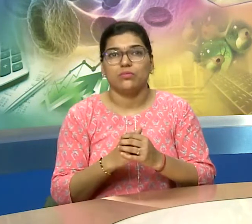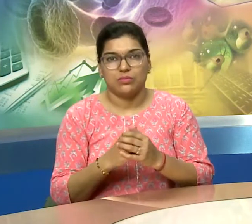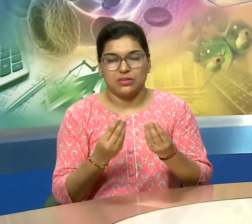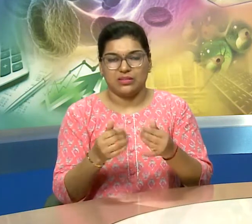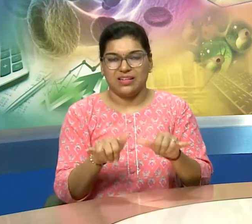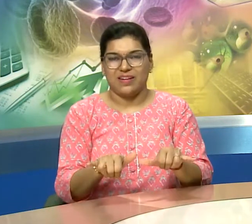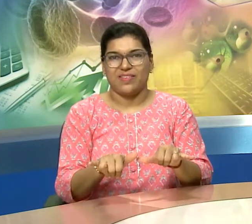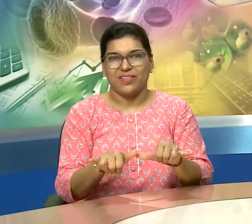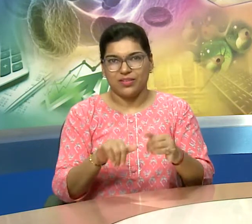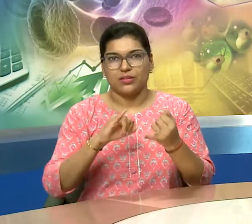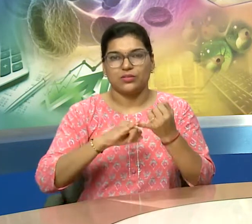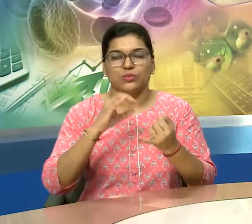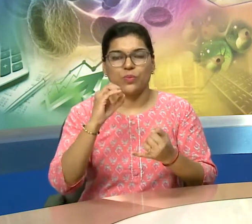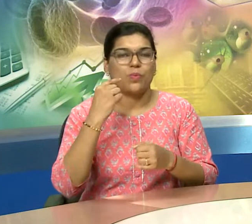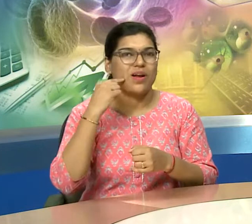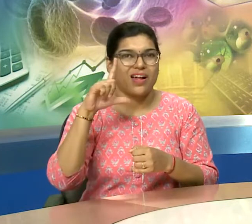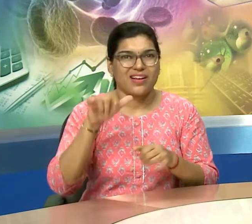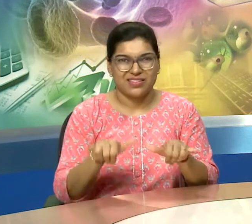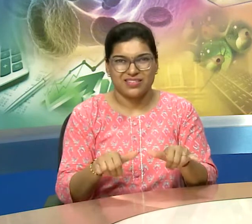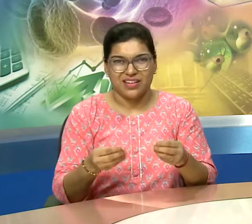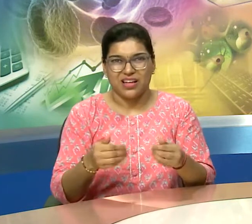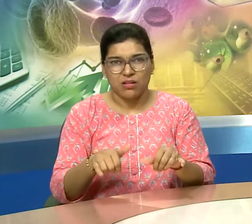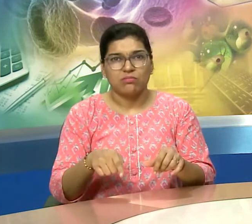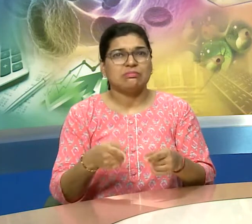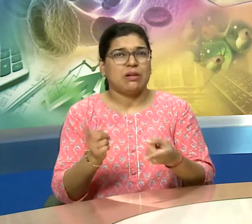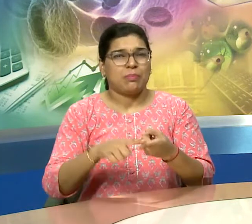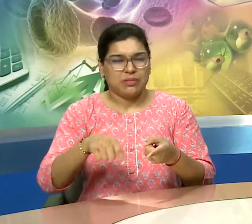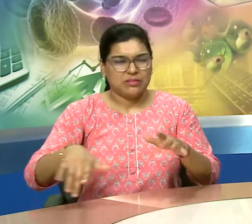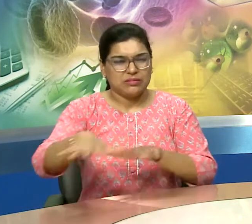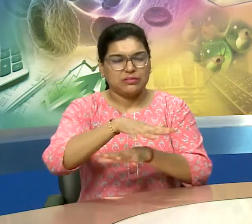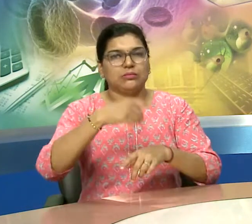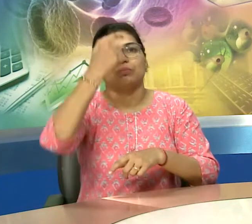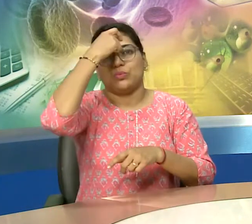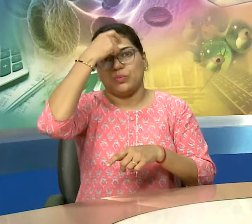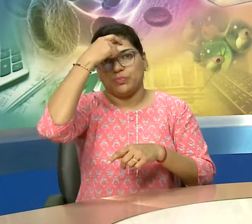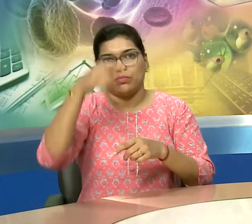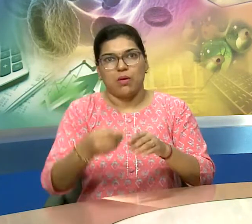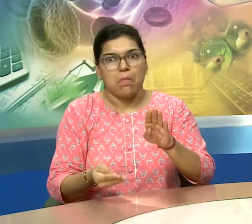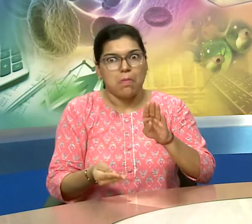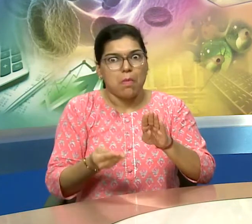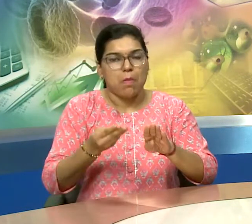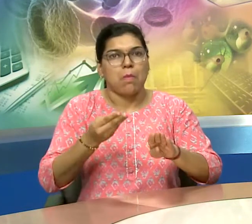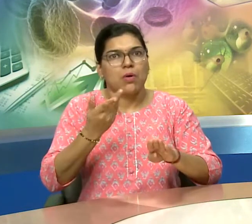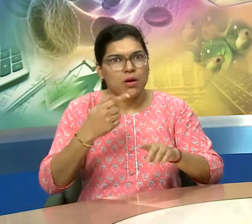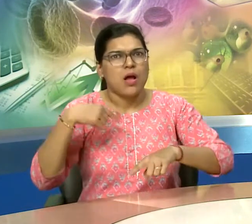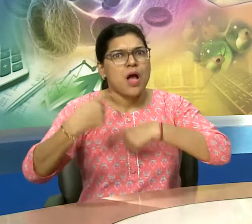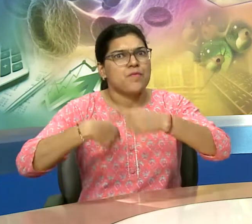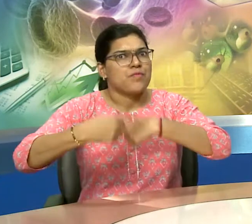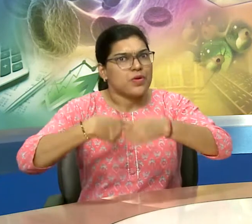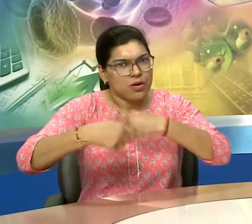Now, this is the third point. This is about the problem of soil pollution, which is increasing day by